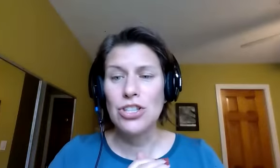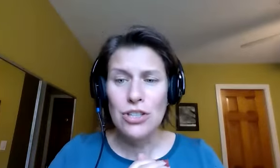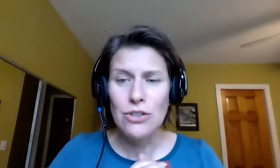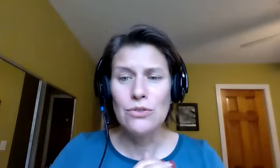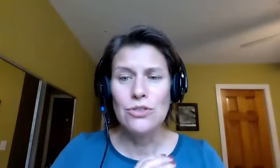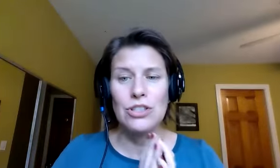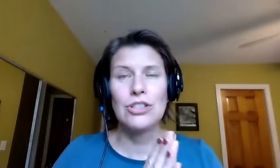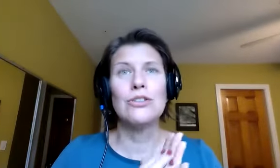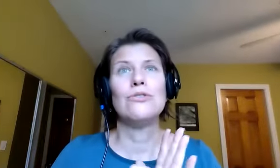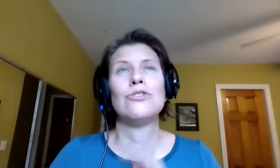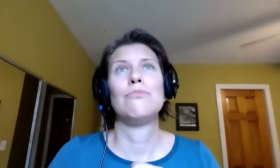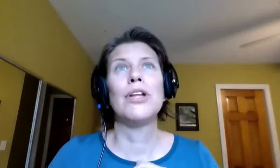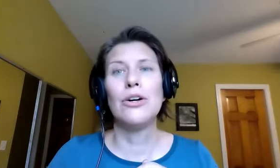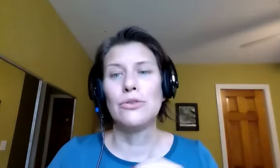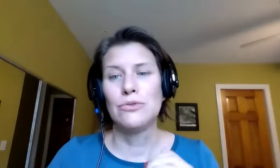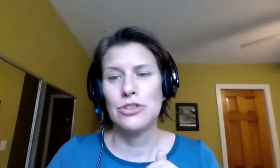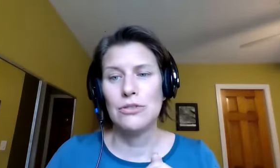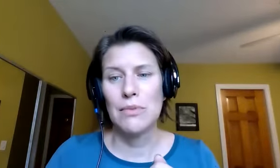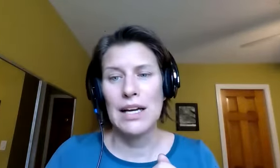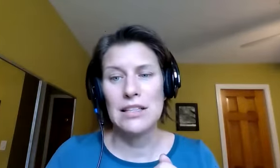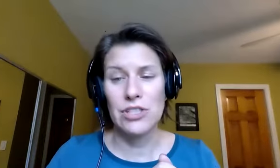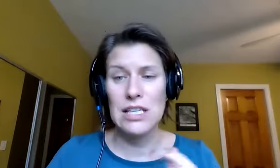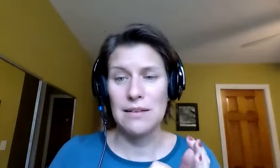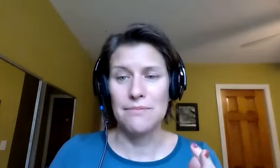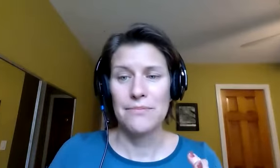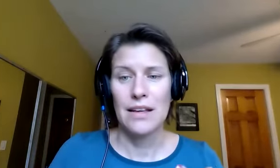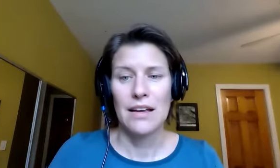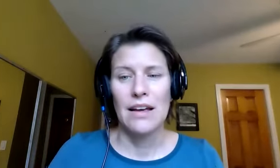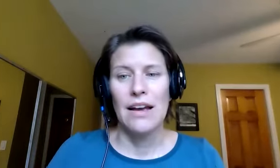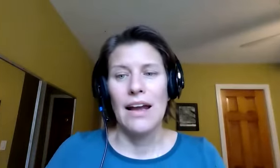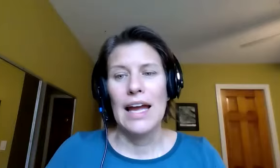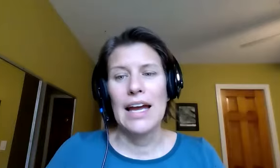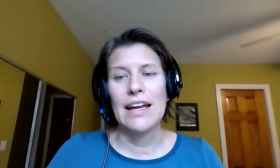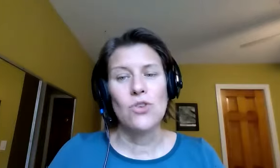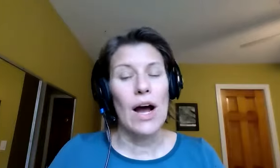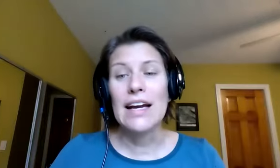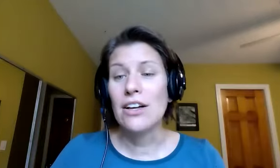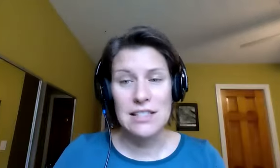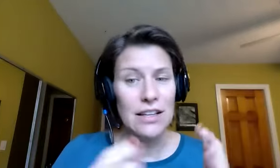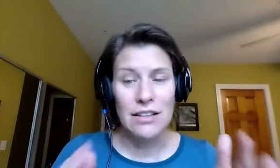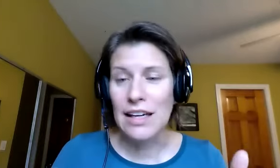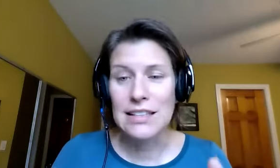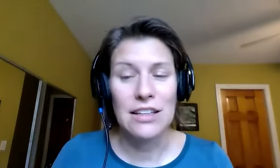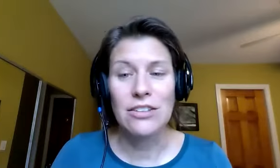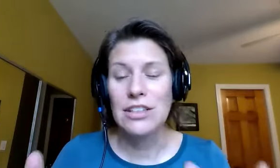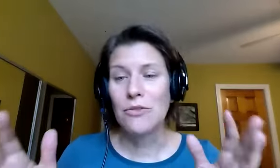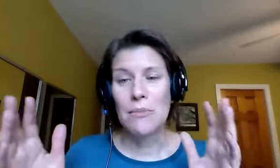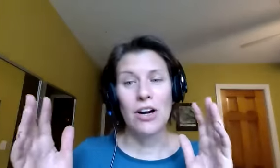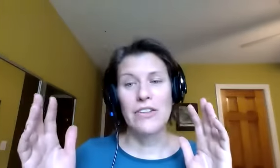huge, huge blow to my self-esteem. And so I, that's the other thing I tell young women all the